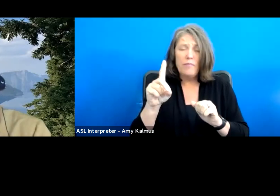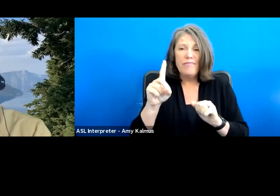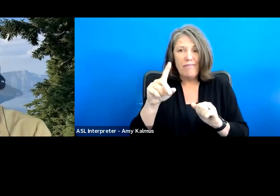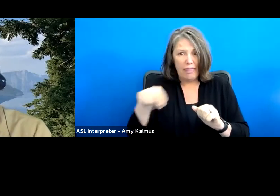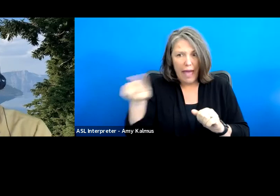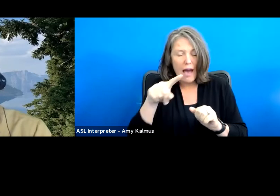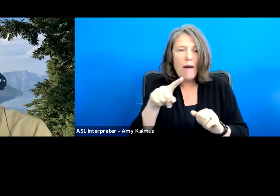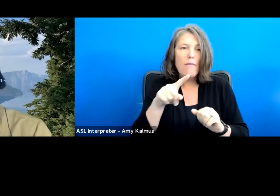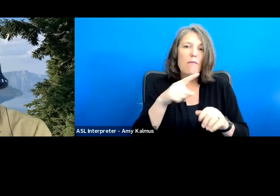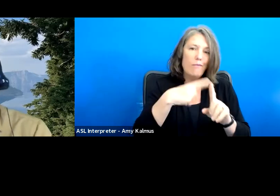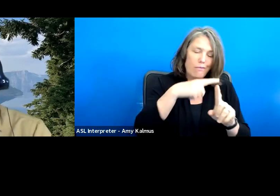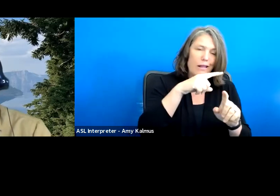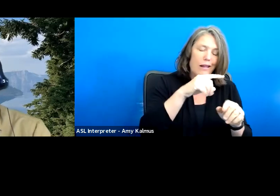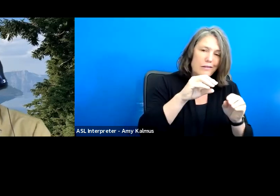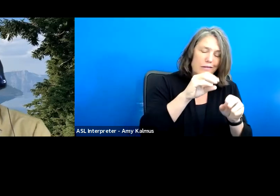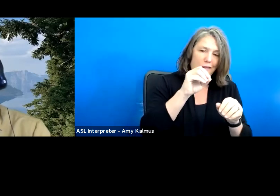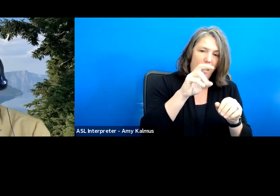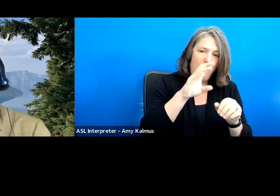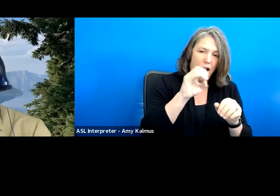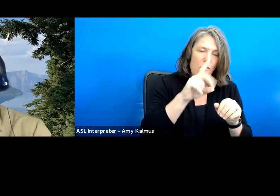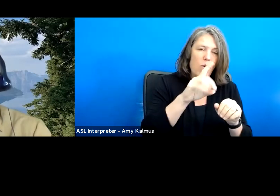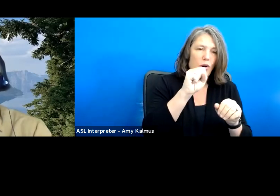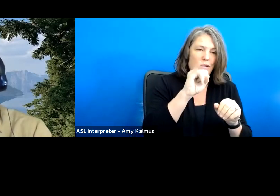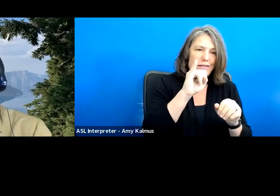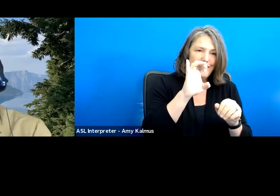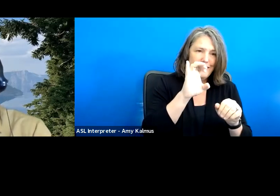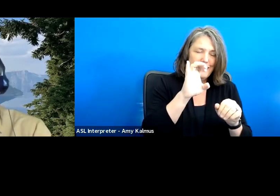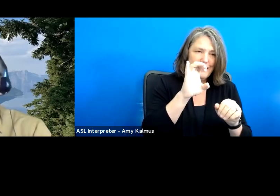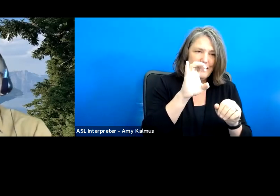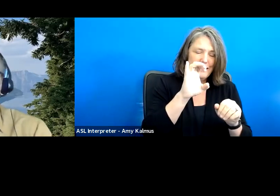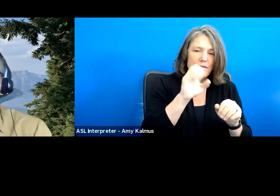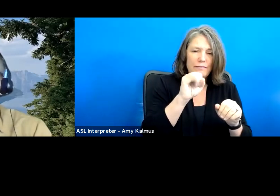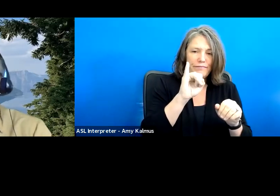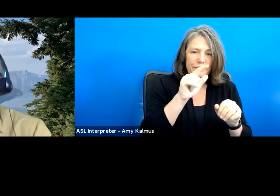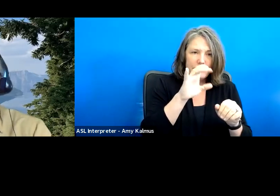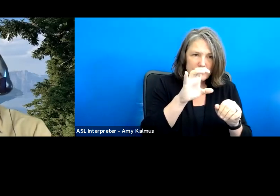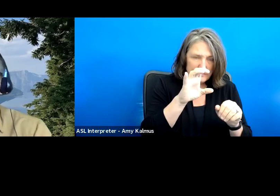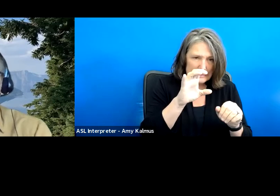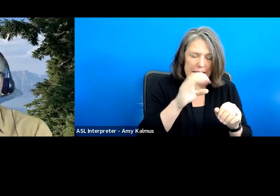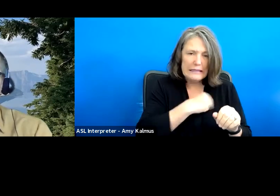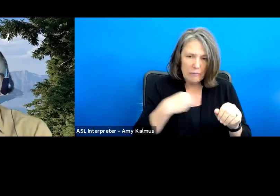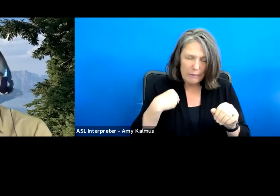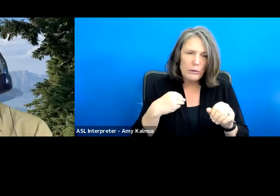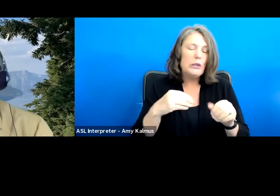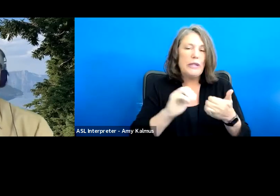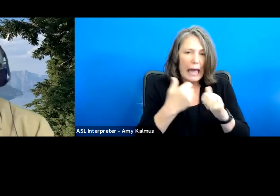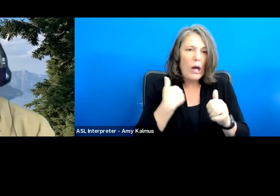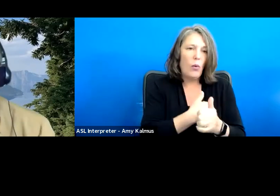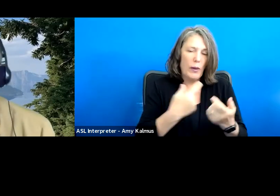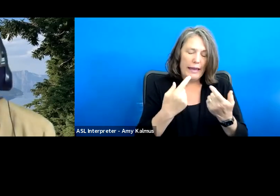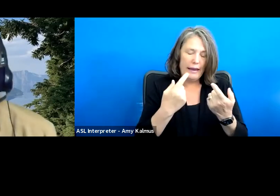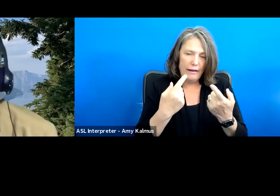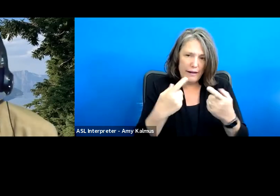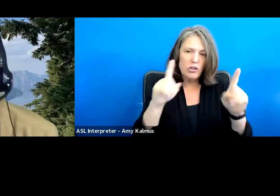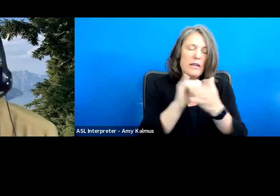members, how we engage with stakeholders around those expectations, around how we achieve that mission.